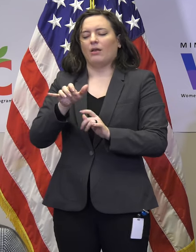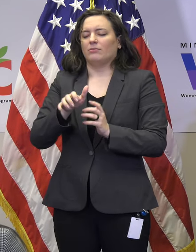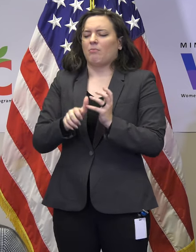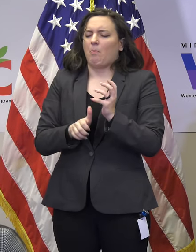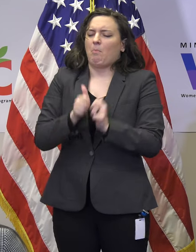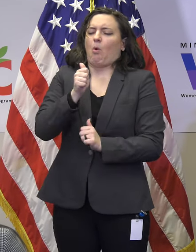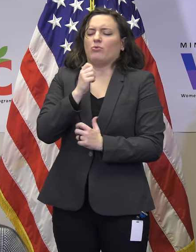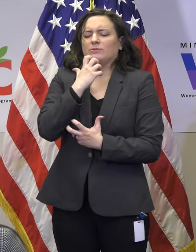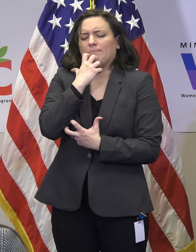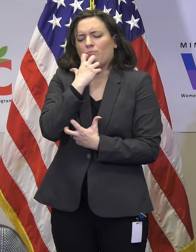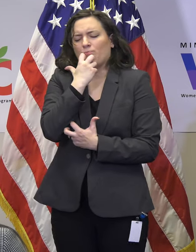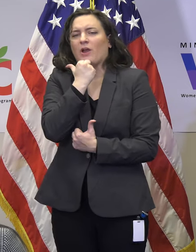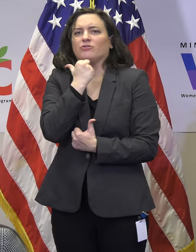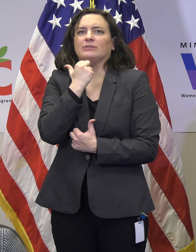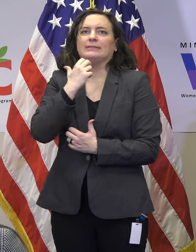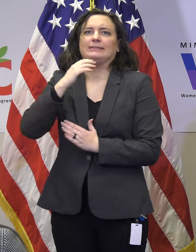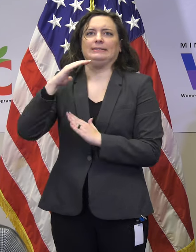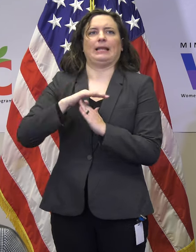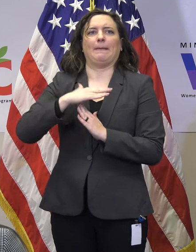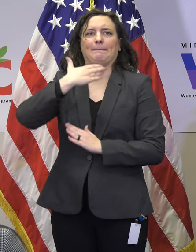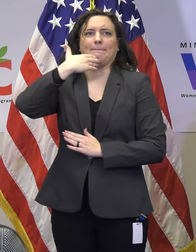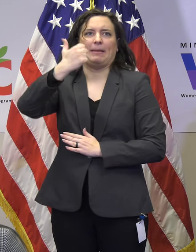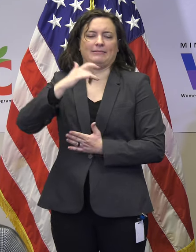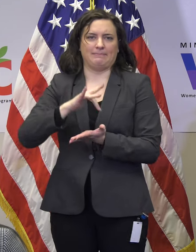best medicine in this world.